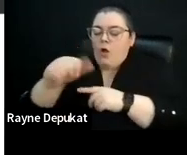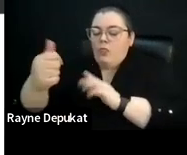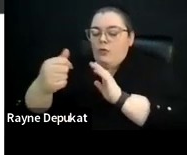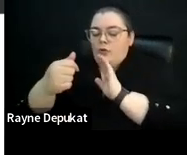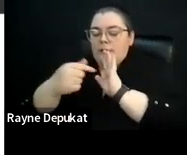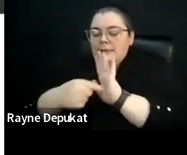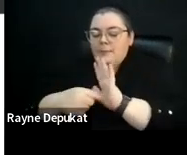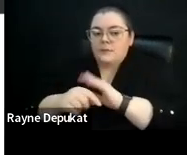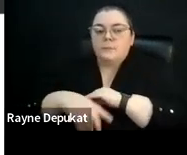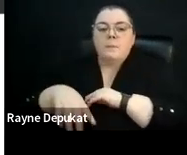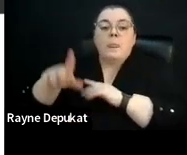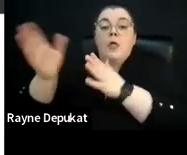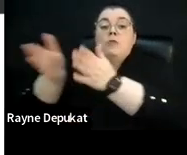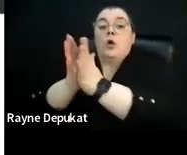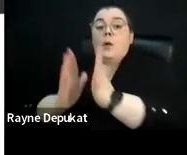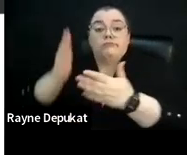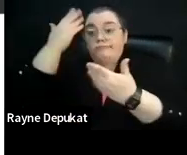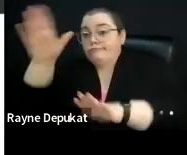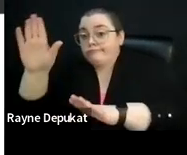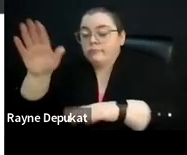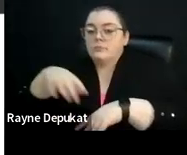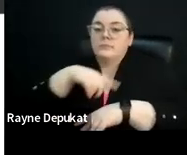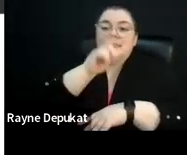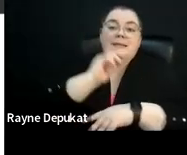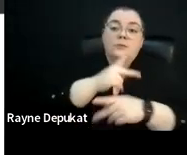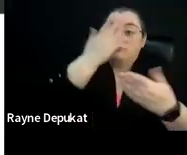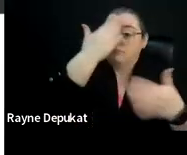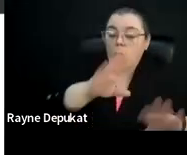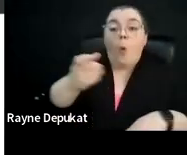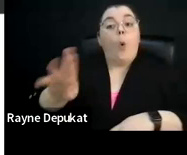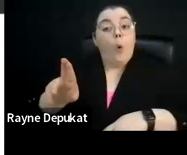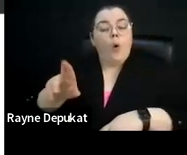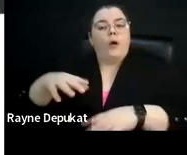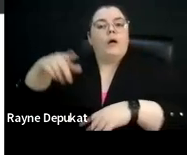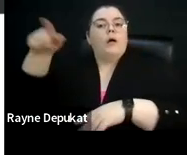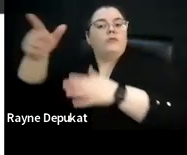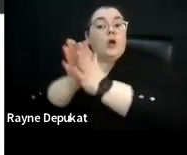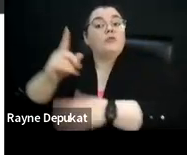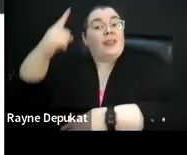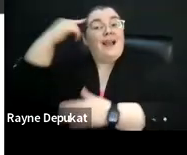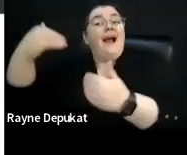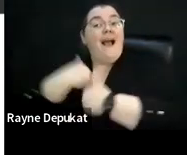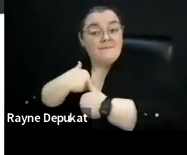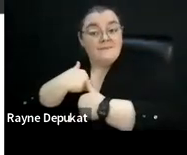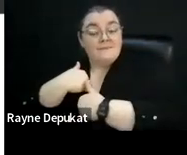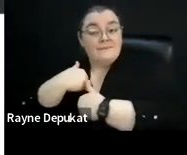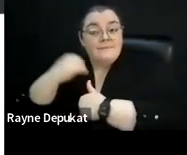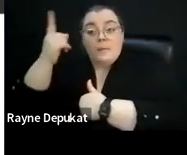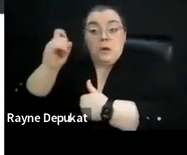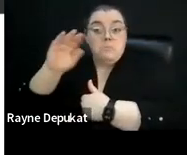but there are other examples as well that aren't medical. The requester is unaware, the consumer is unaware, or the